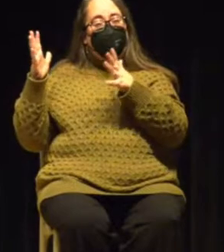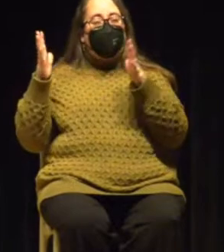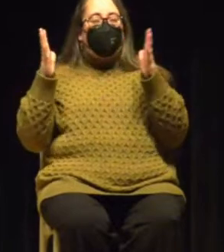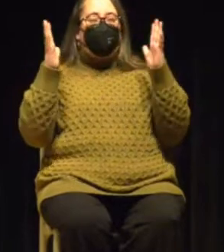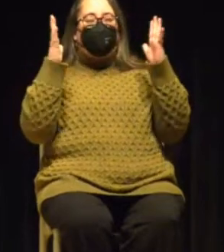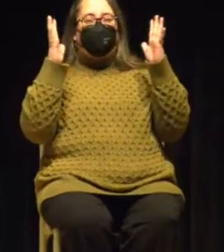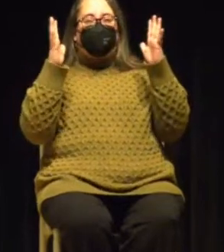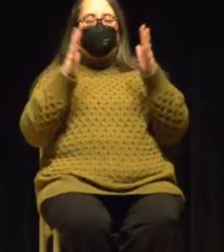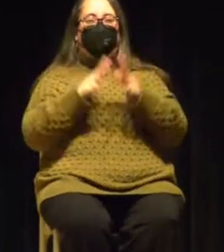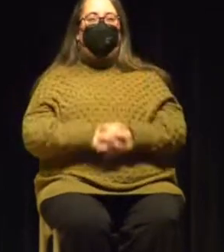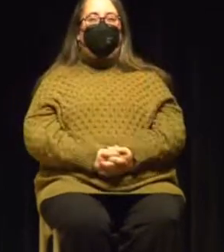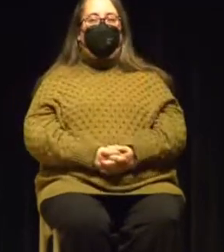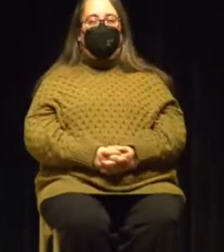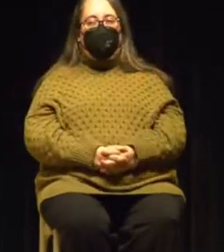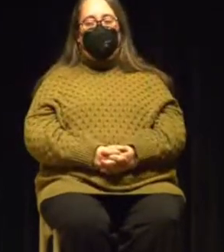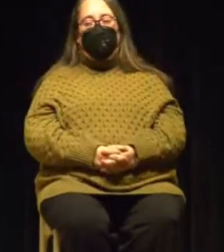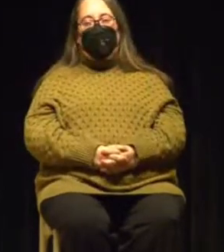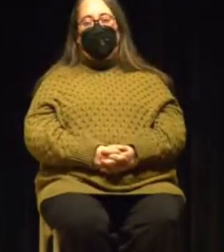conversation.